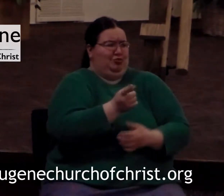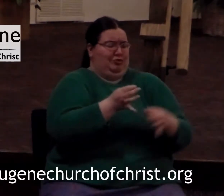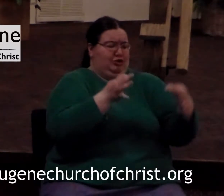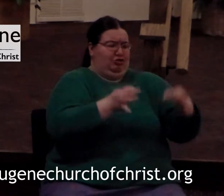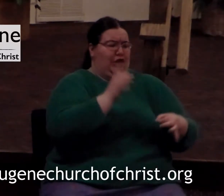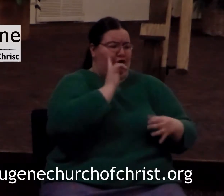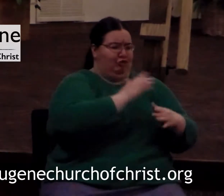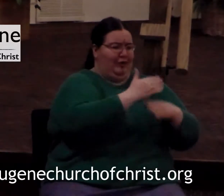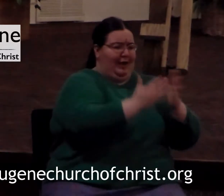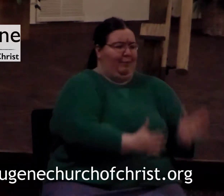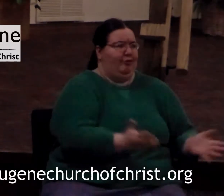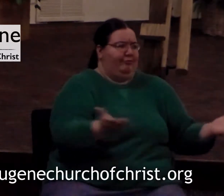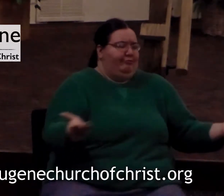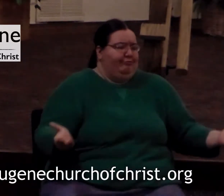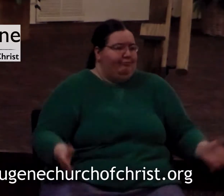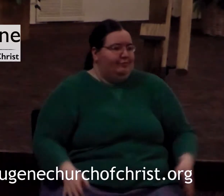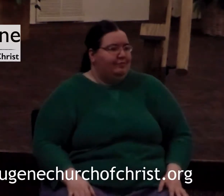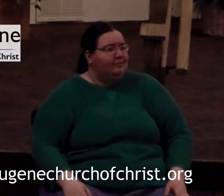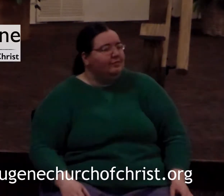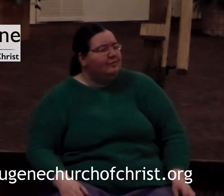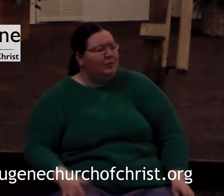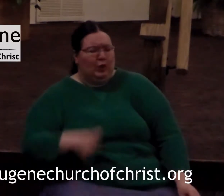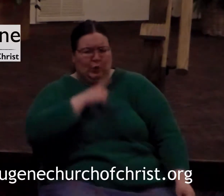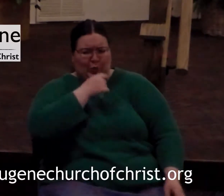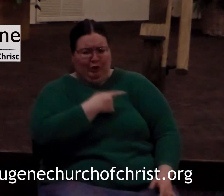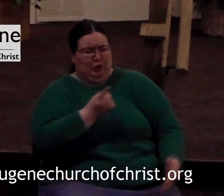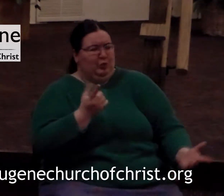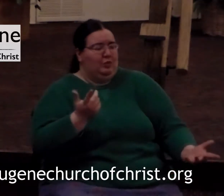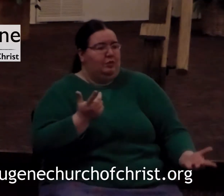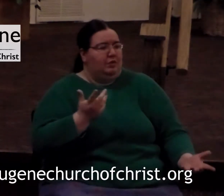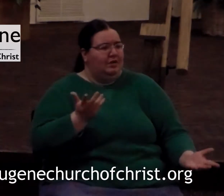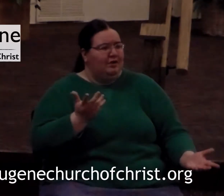the way we might think of it nowadays is, who do you think you are?